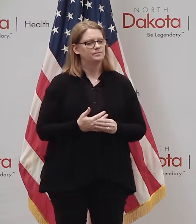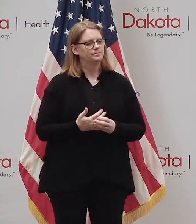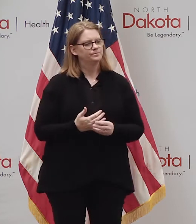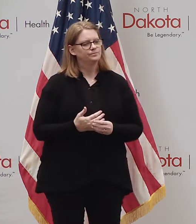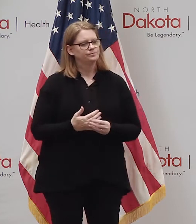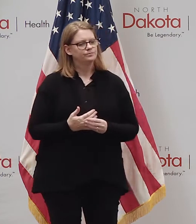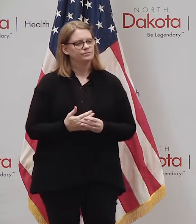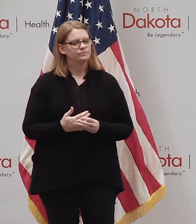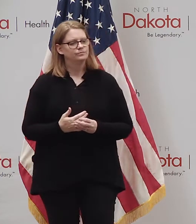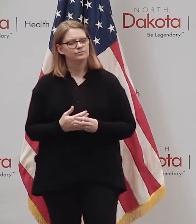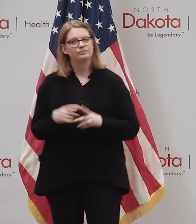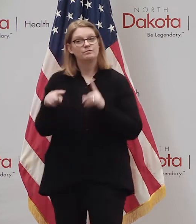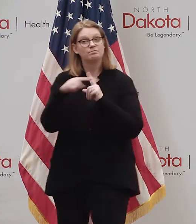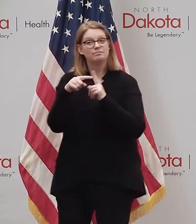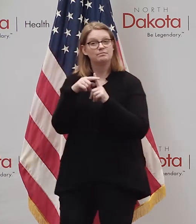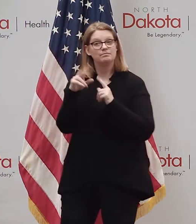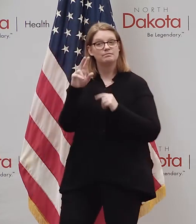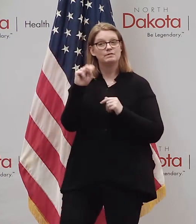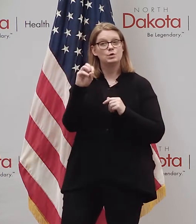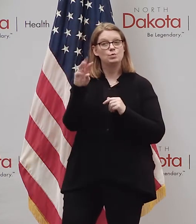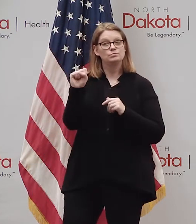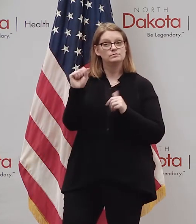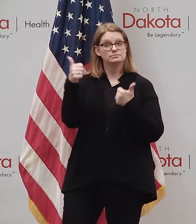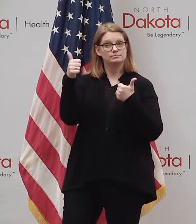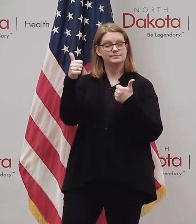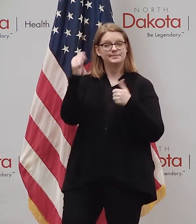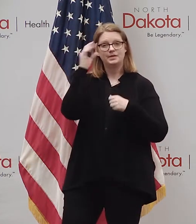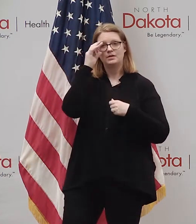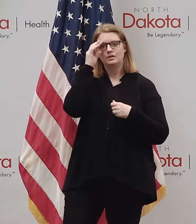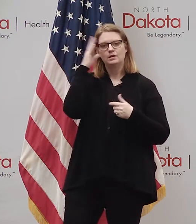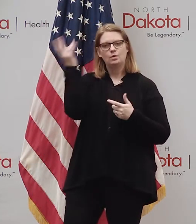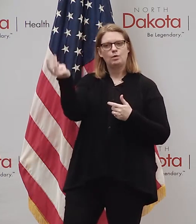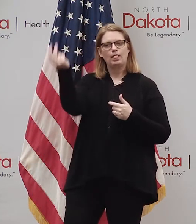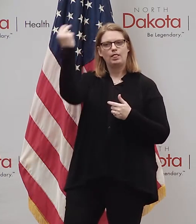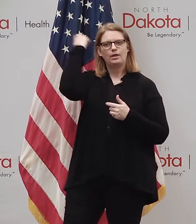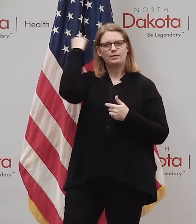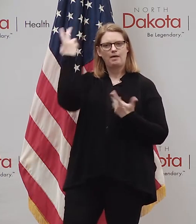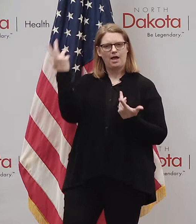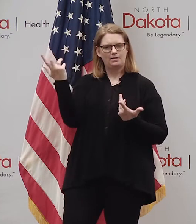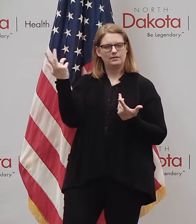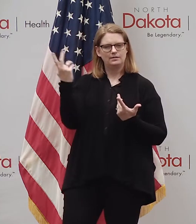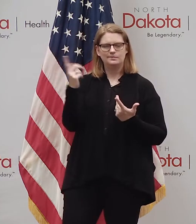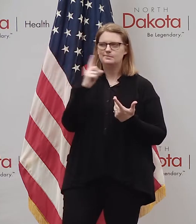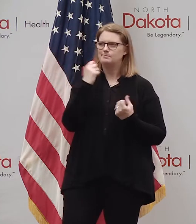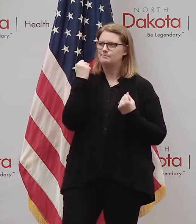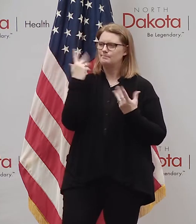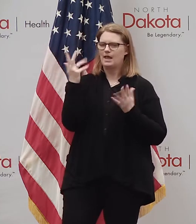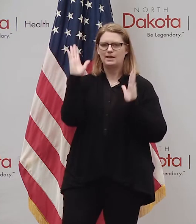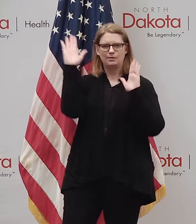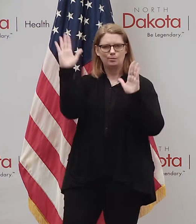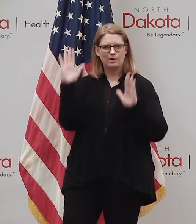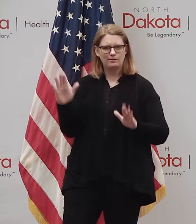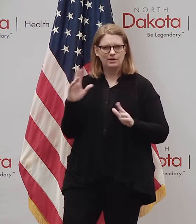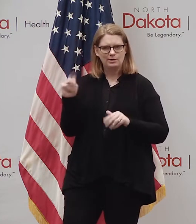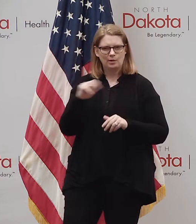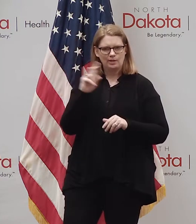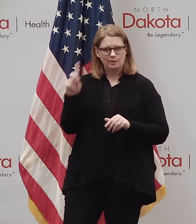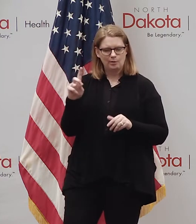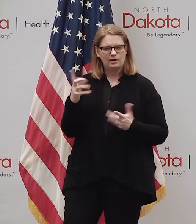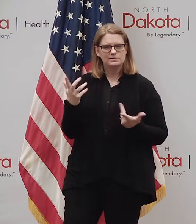Under the good news section, we're looking back in history today. Many exceptional North Dakotans have made a